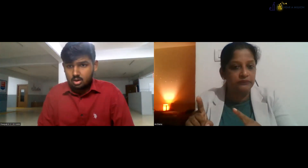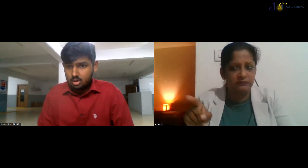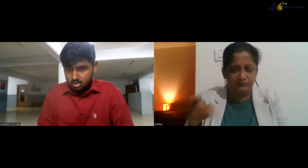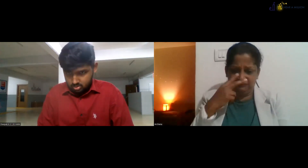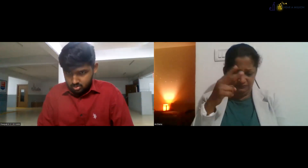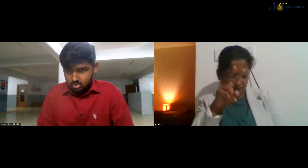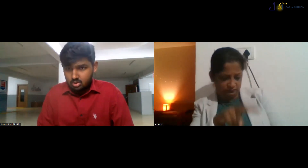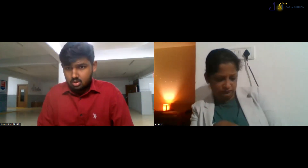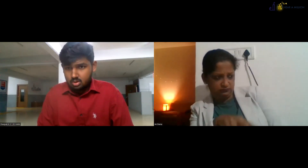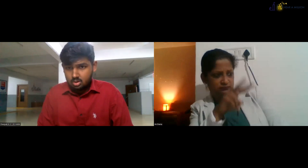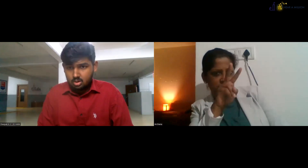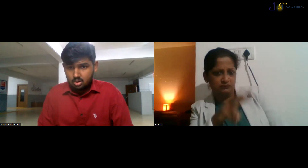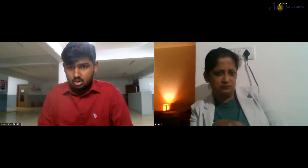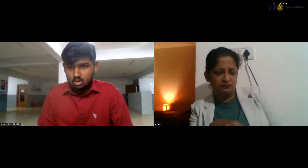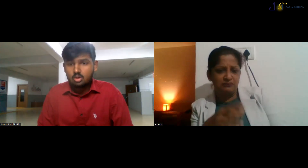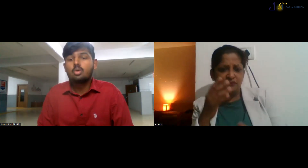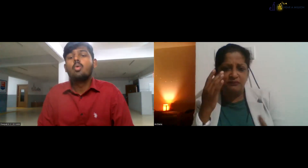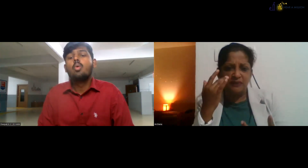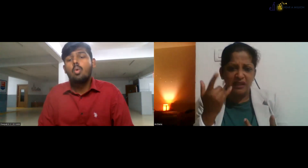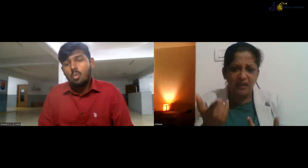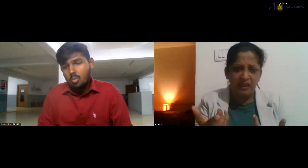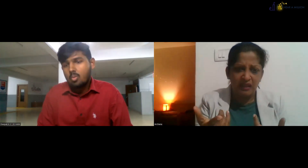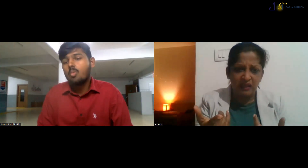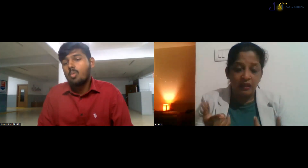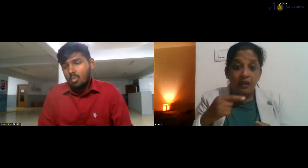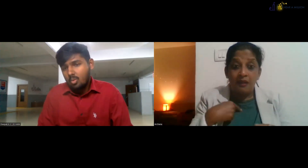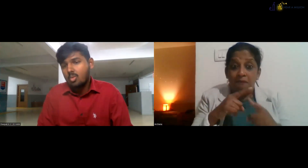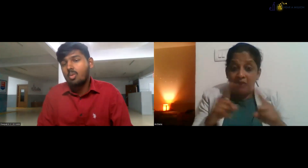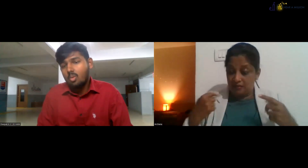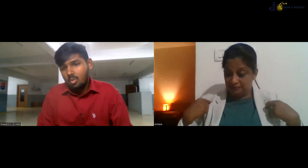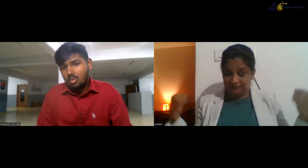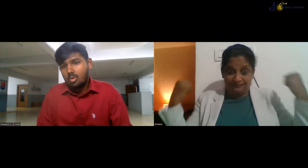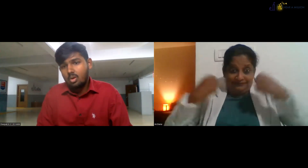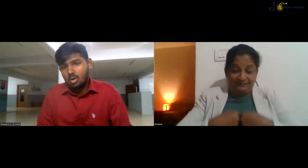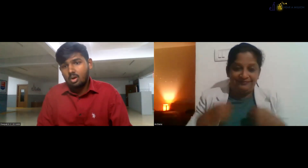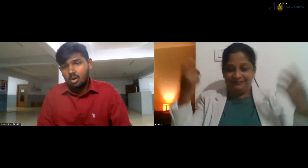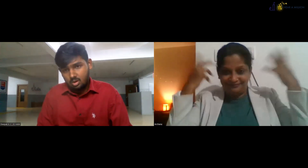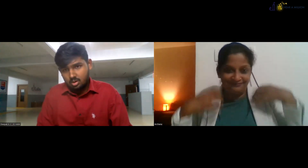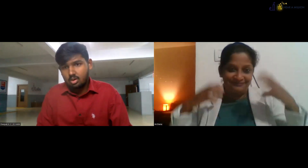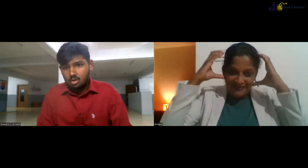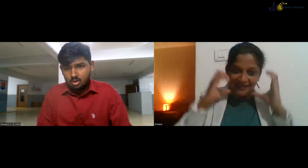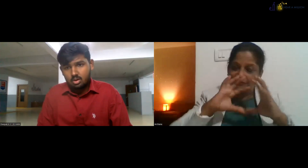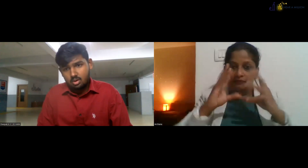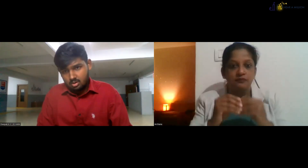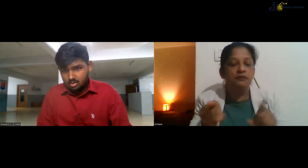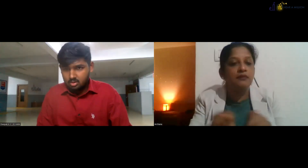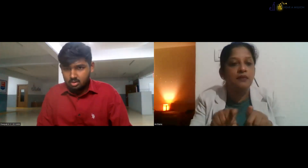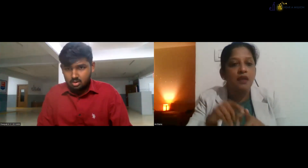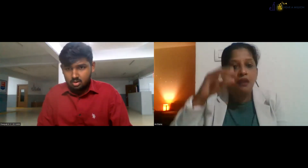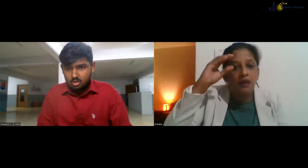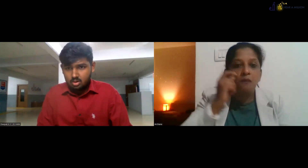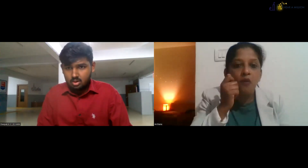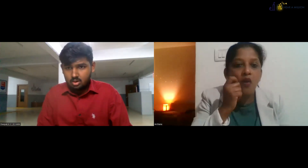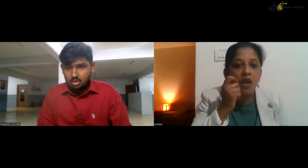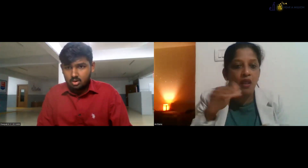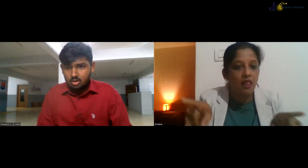face? Okay, so for example, if I'm going to any tea stall, so they are looking me